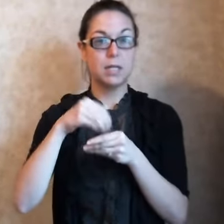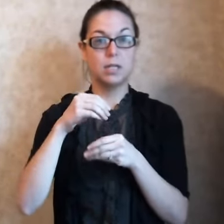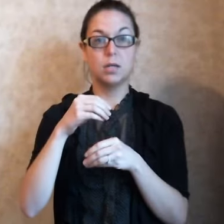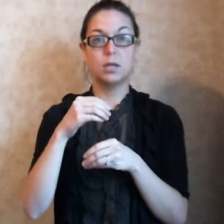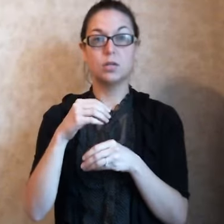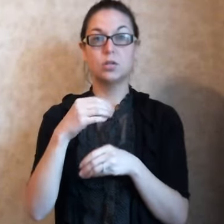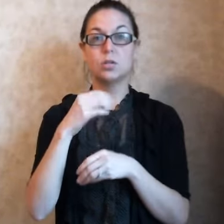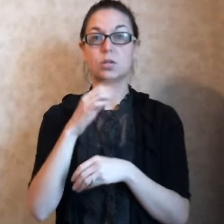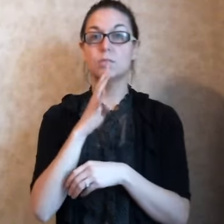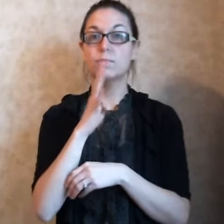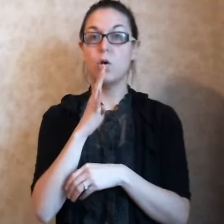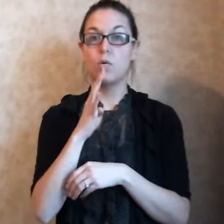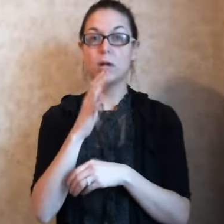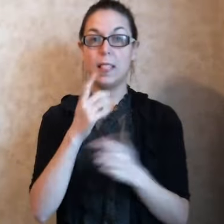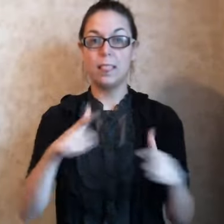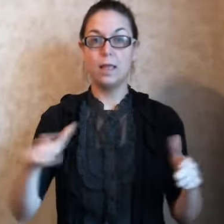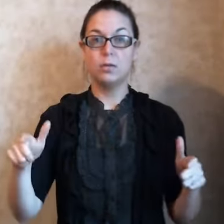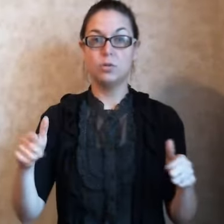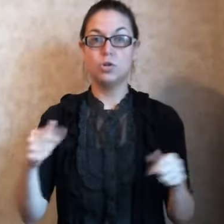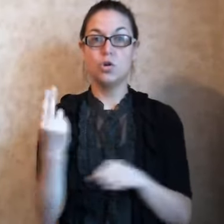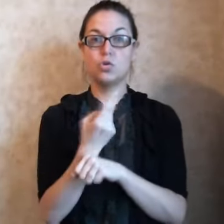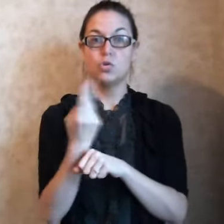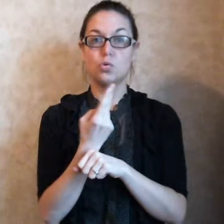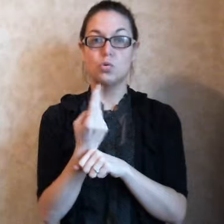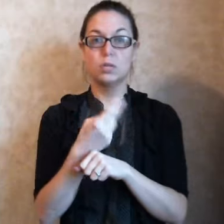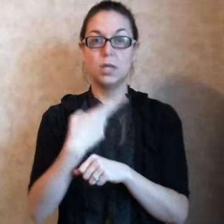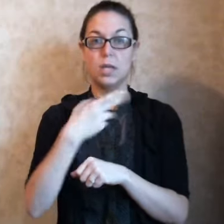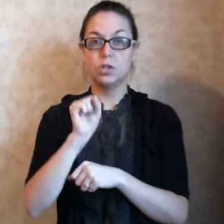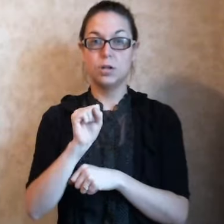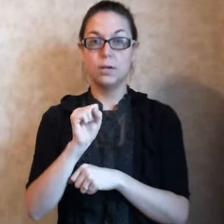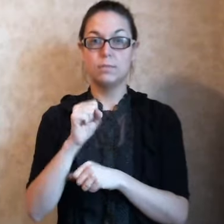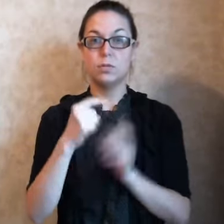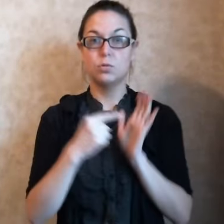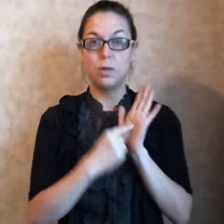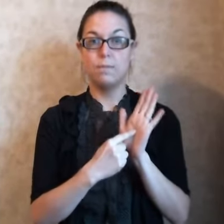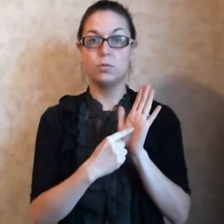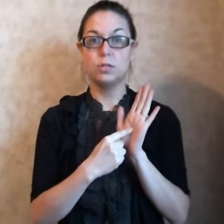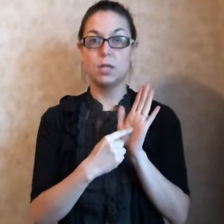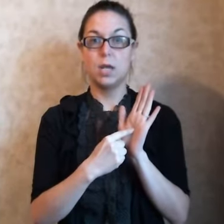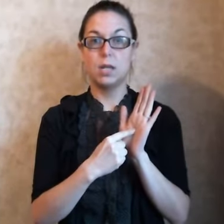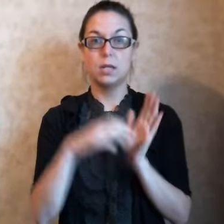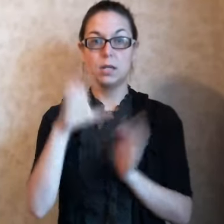to represent consonants and the placements to represent vowels.